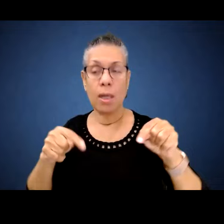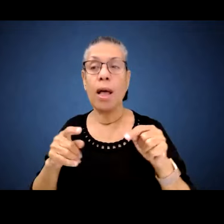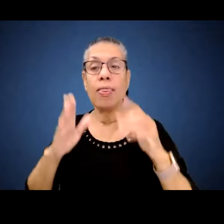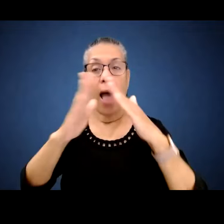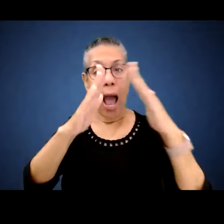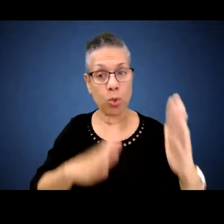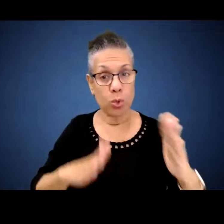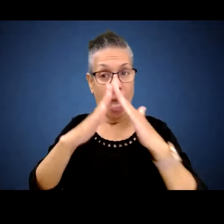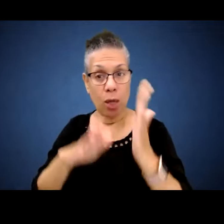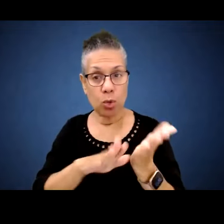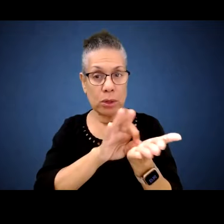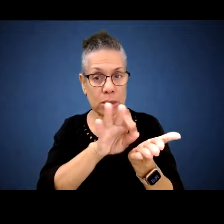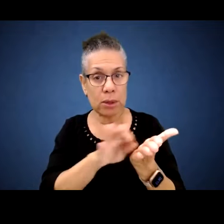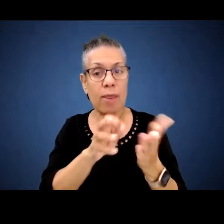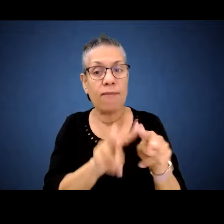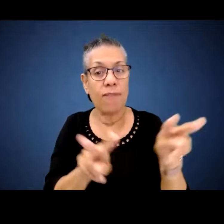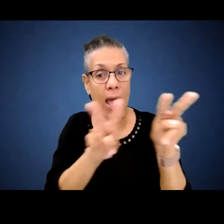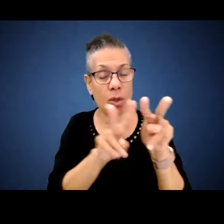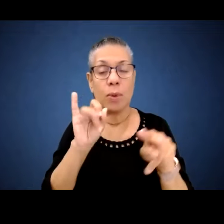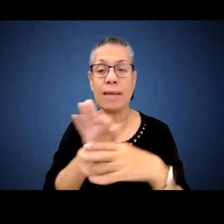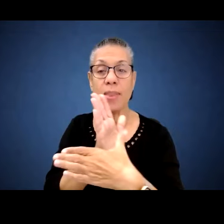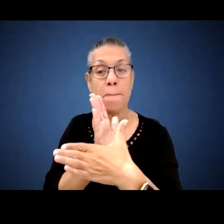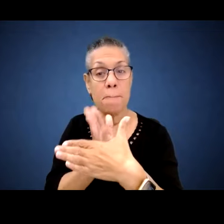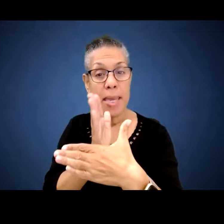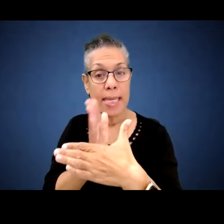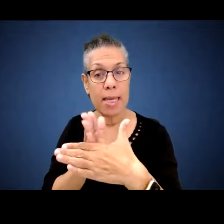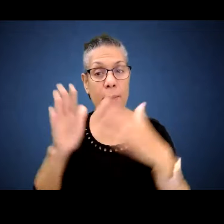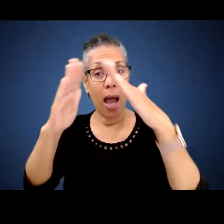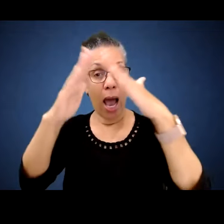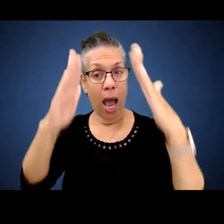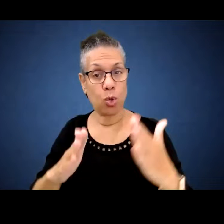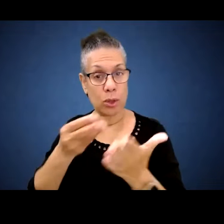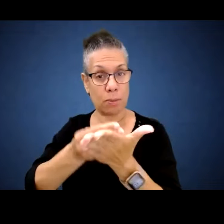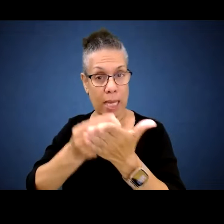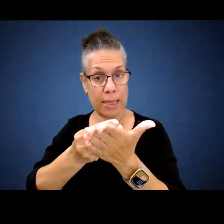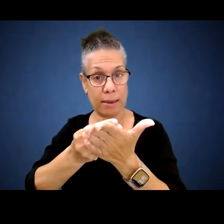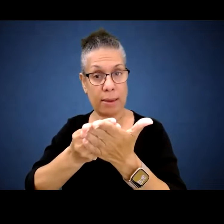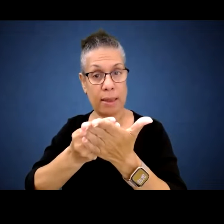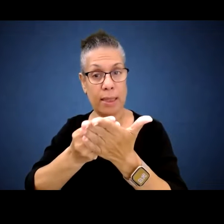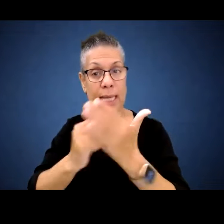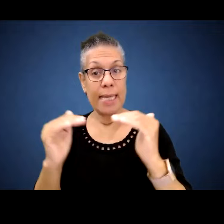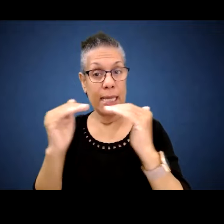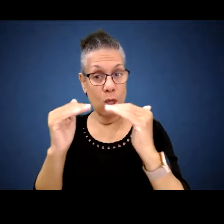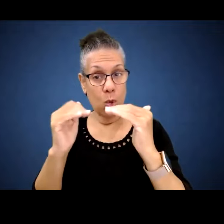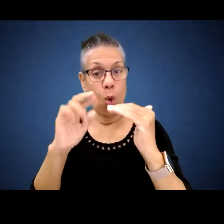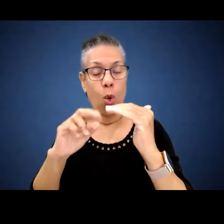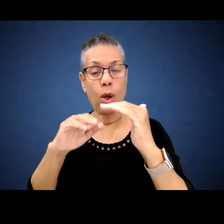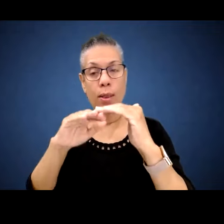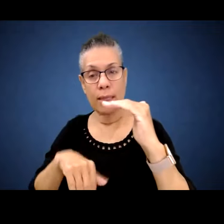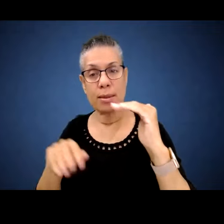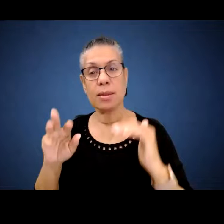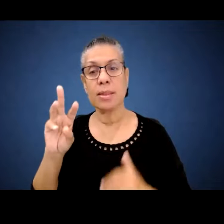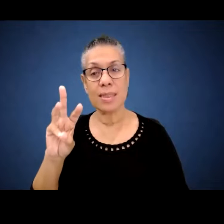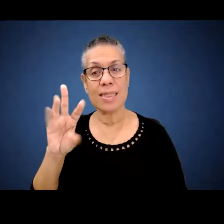by household, if the median household income level is equal to or